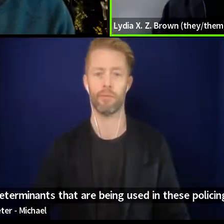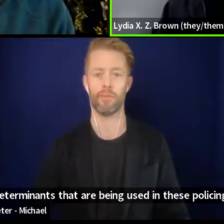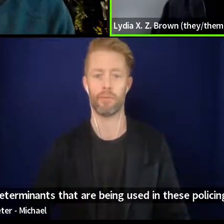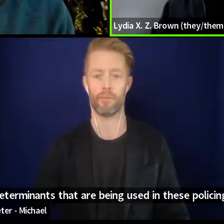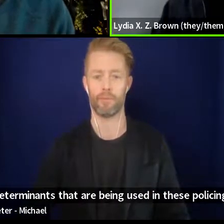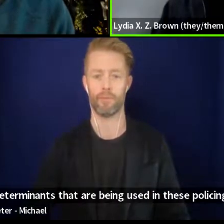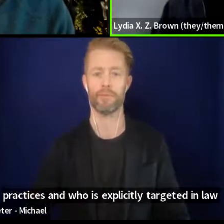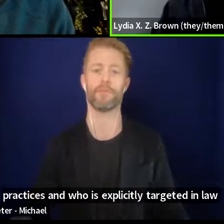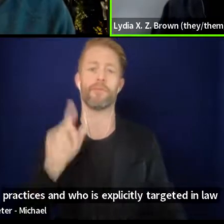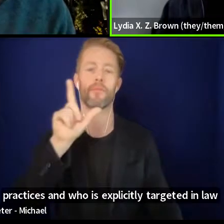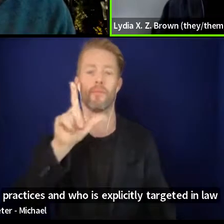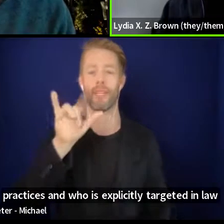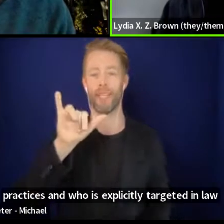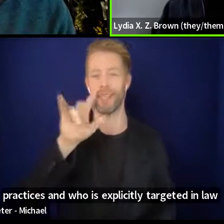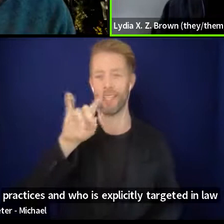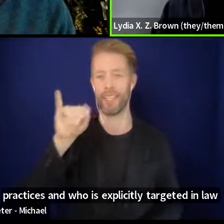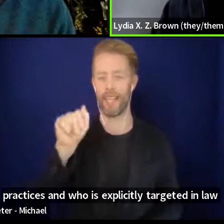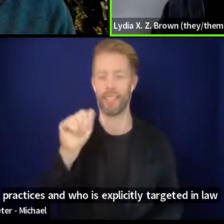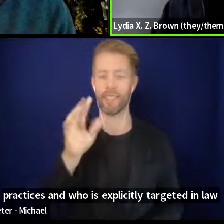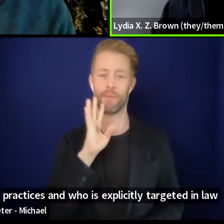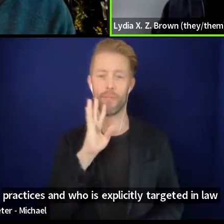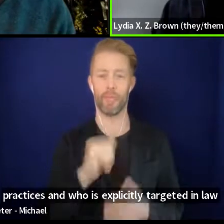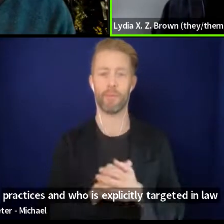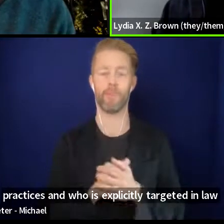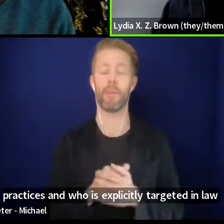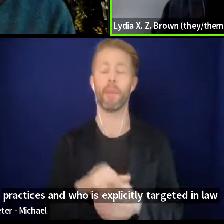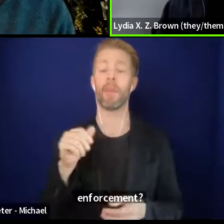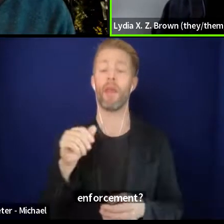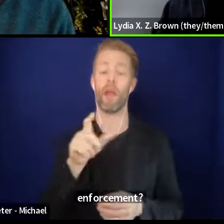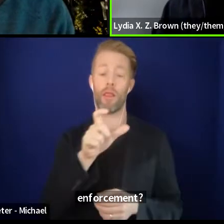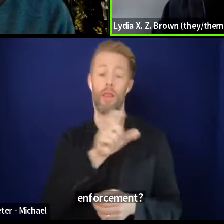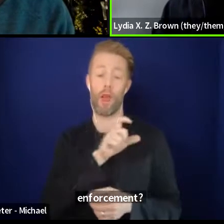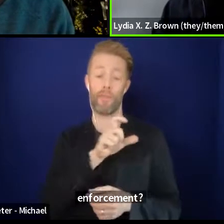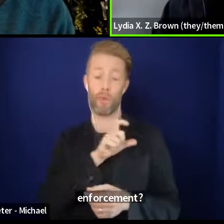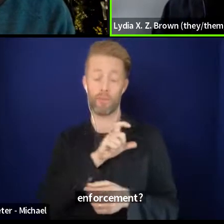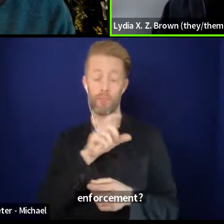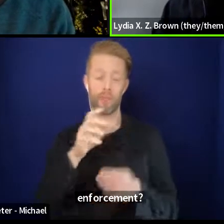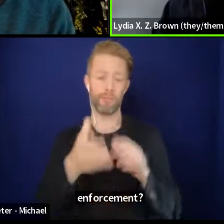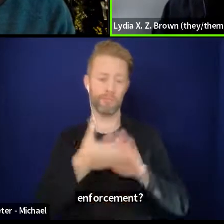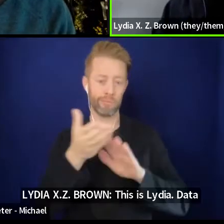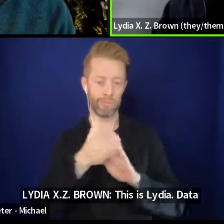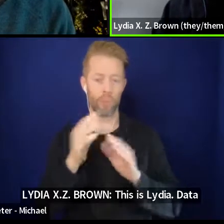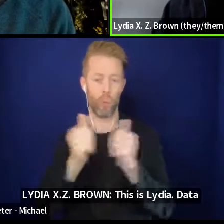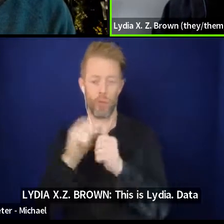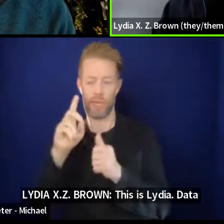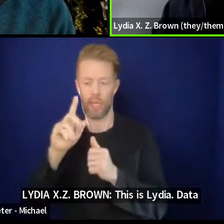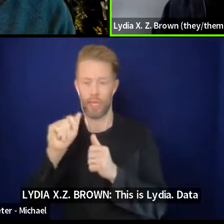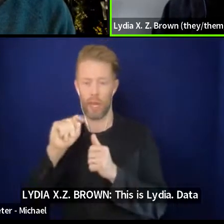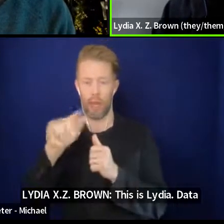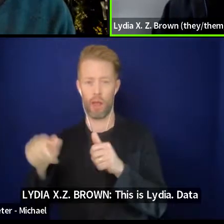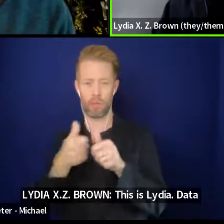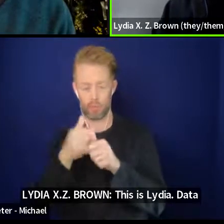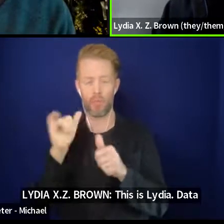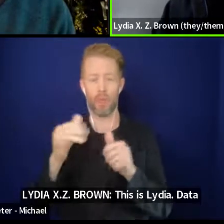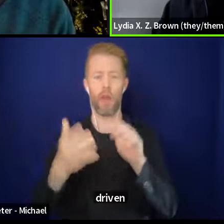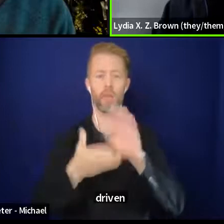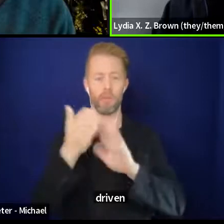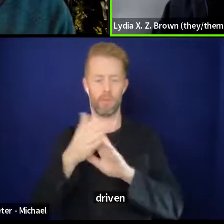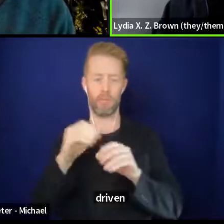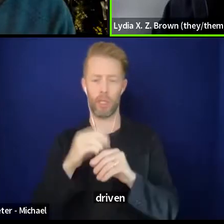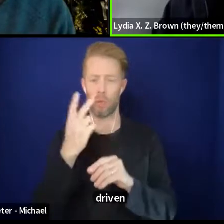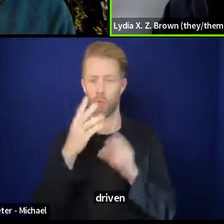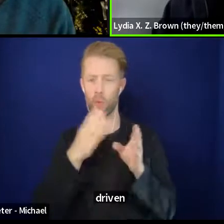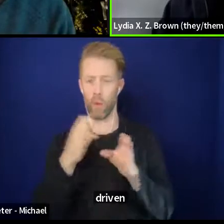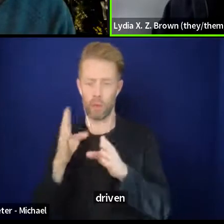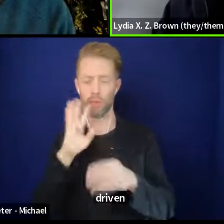This is Lydia. Data-driven law enforcement fundamentally operates in one of two ways when we're talking about